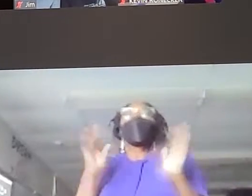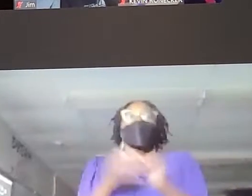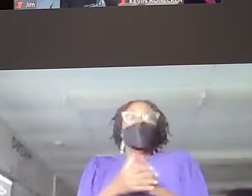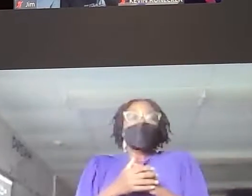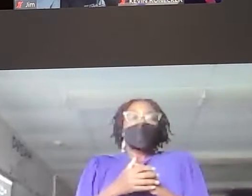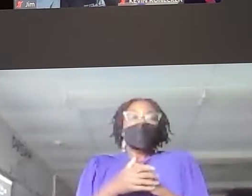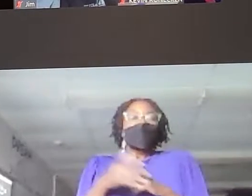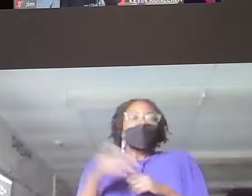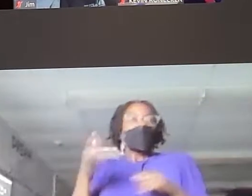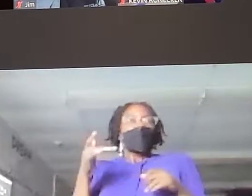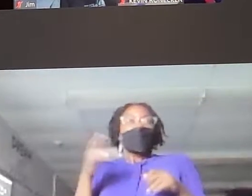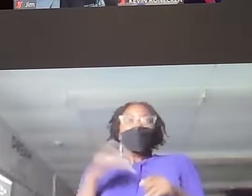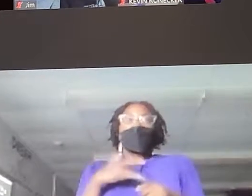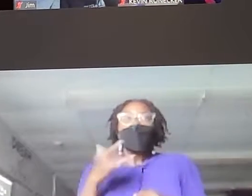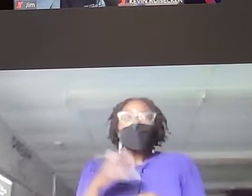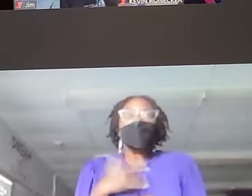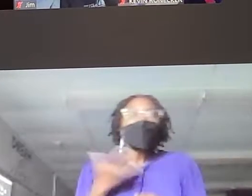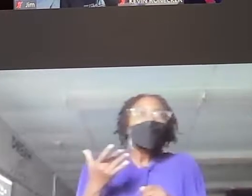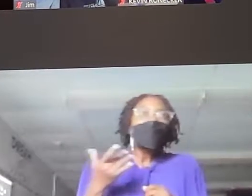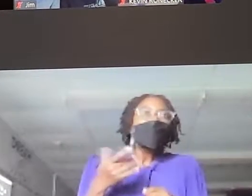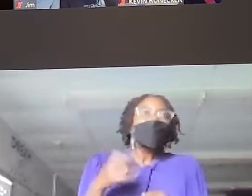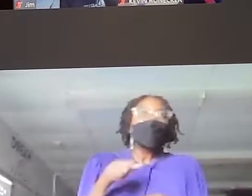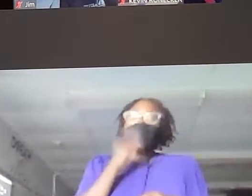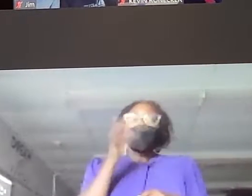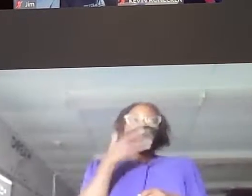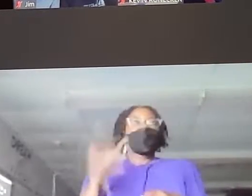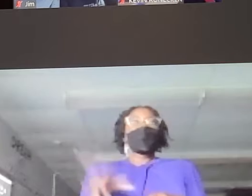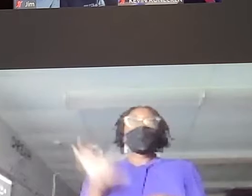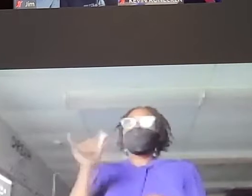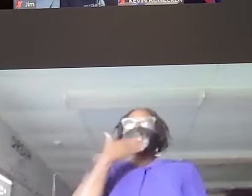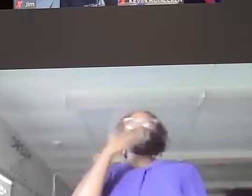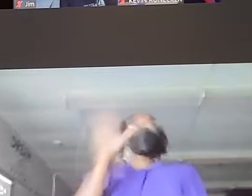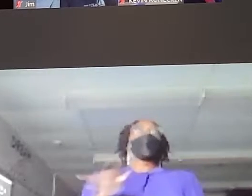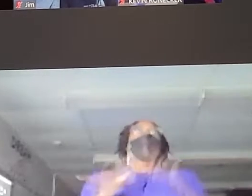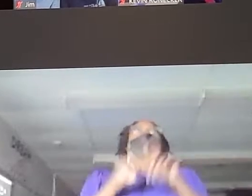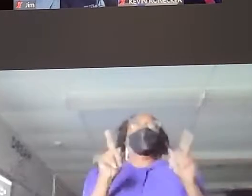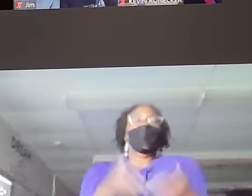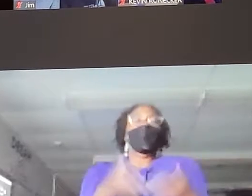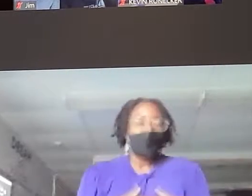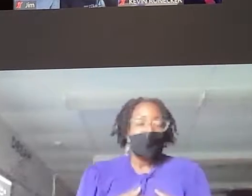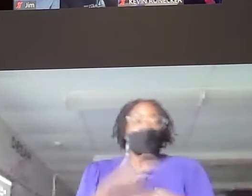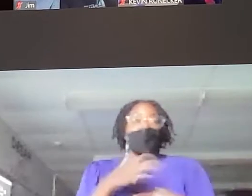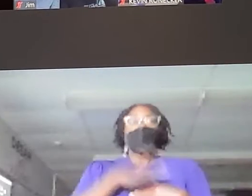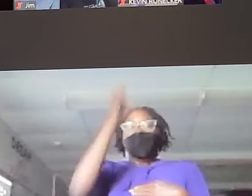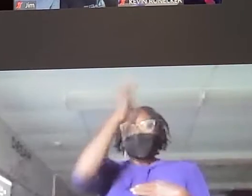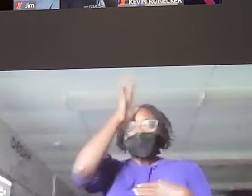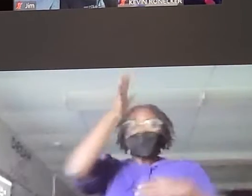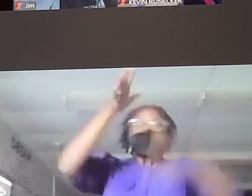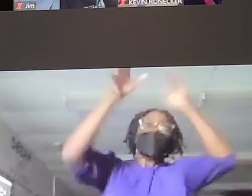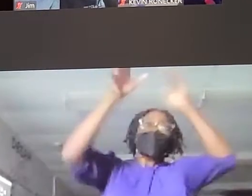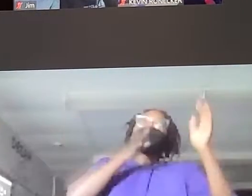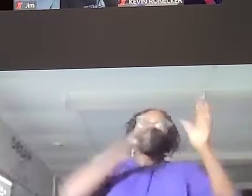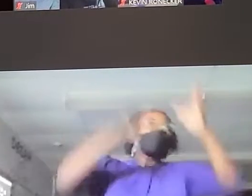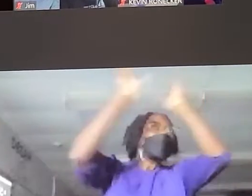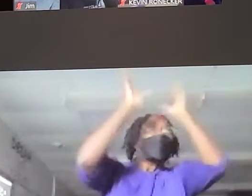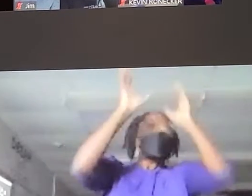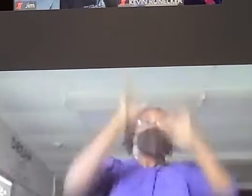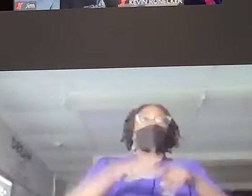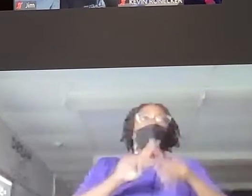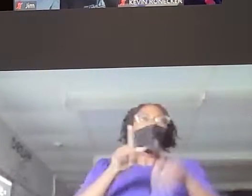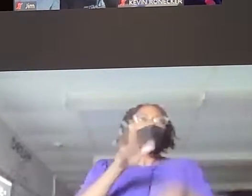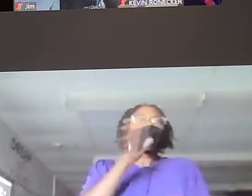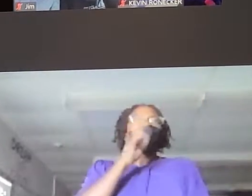I felt absolutely positively unlucky. This was not good. But guess who had the smartest mother ever, even though she didn't have a very happy